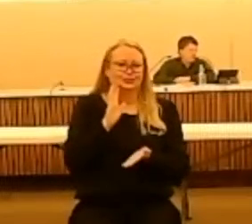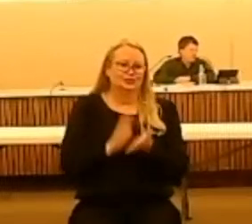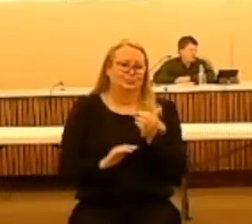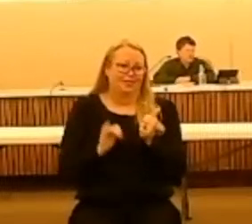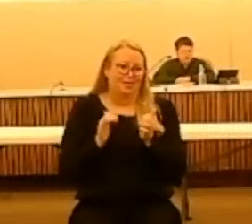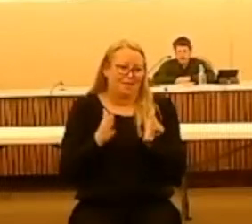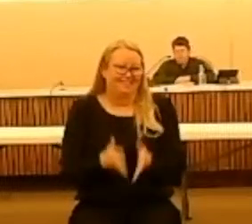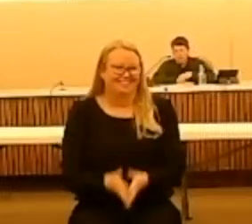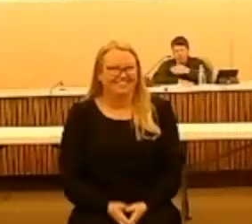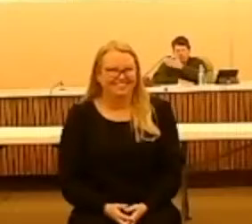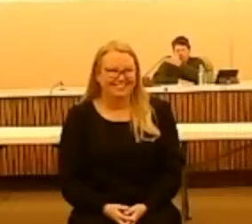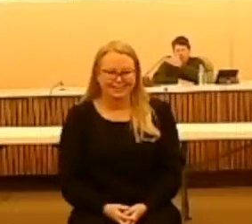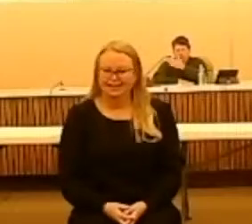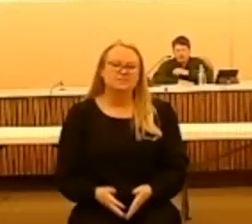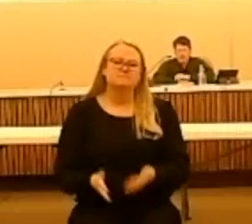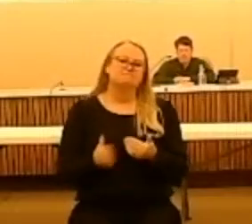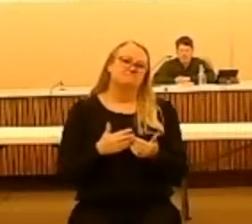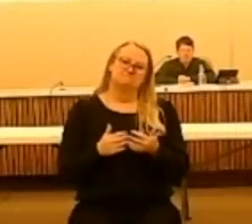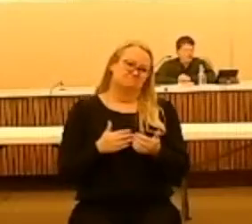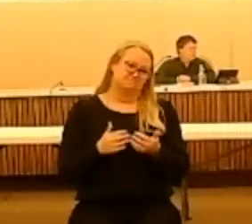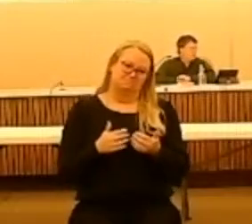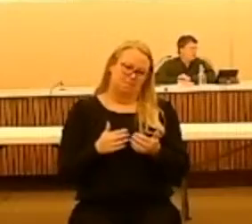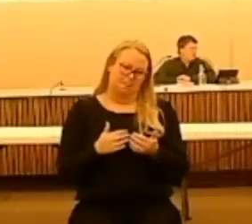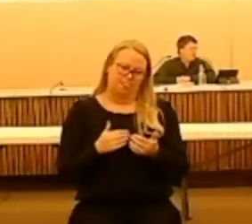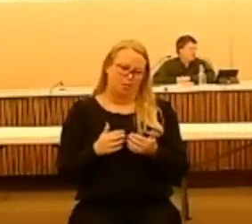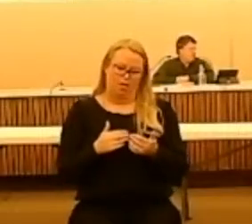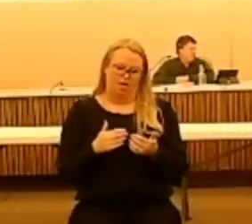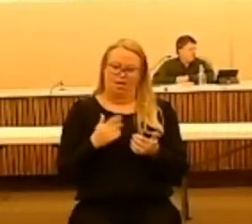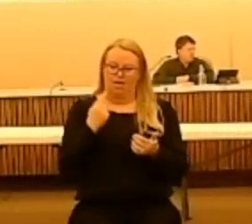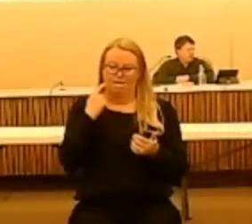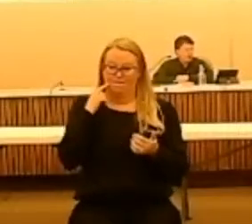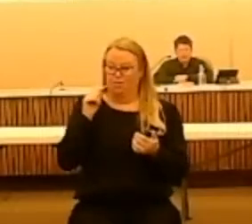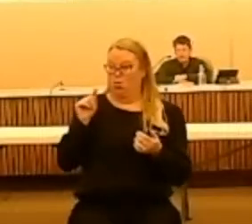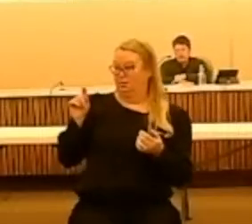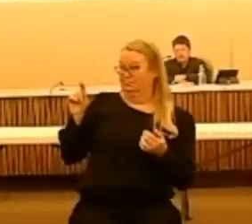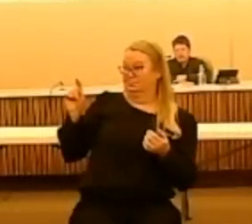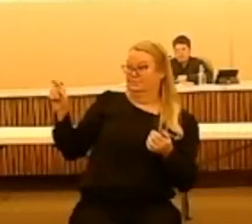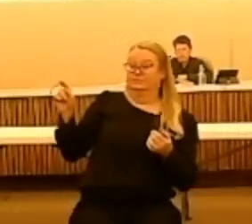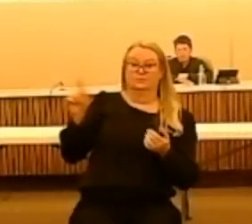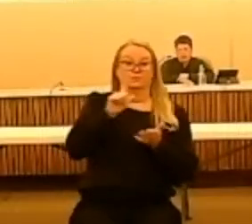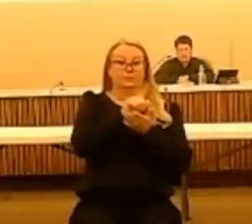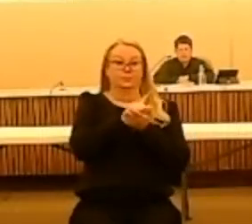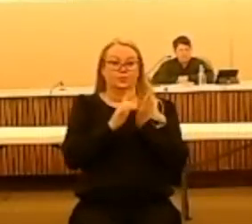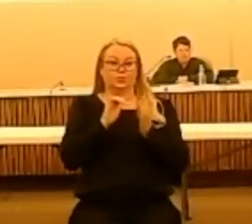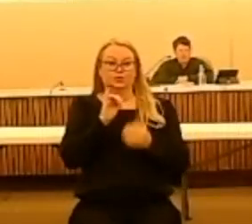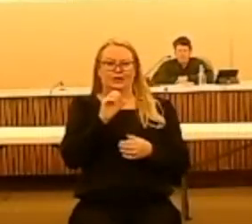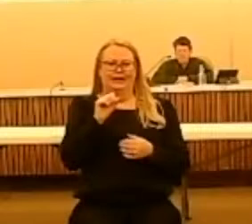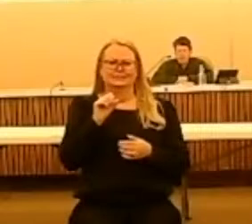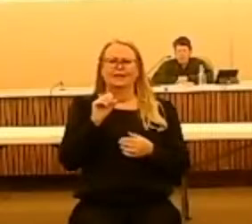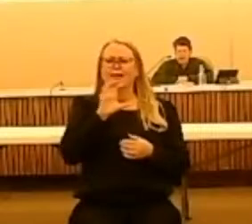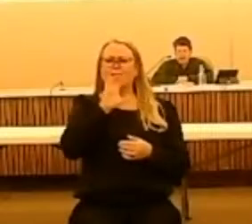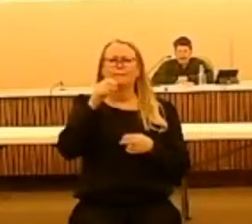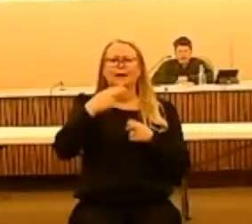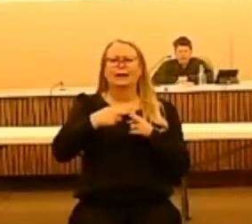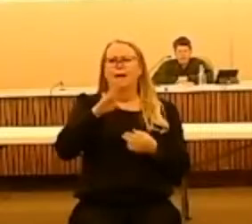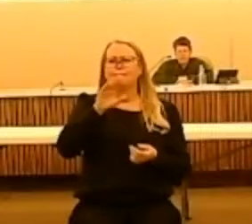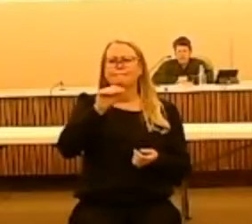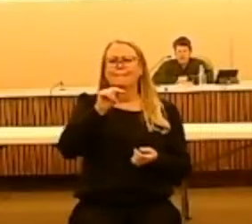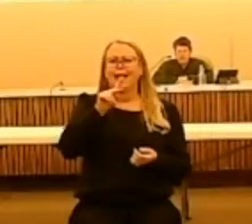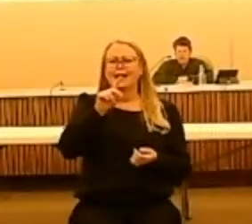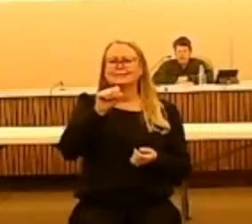standpoint. So, but also might be the same thing for this particular developer, that banks place value on